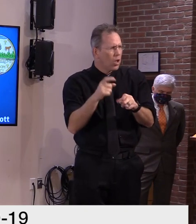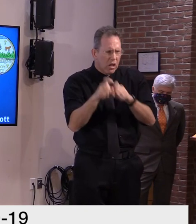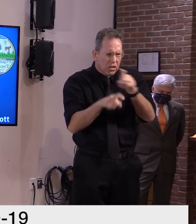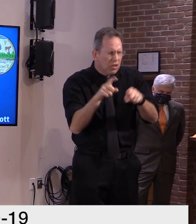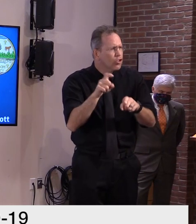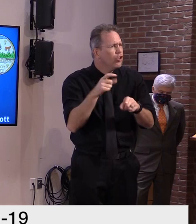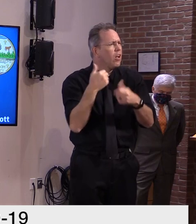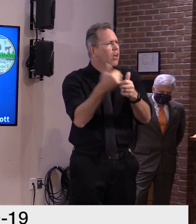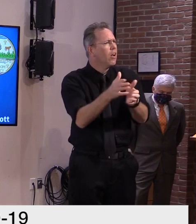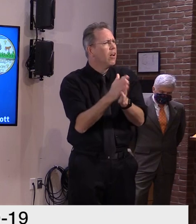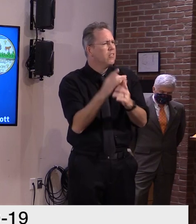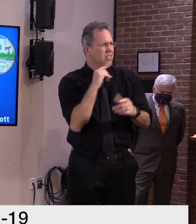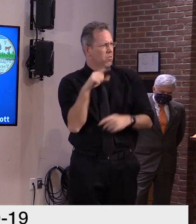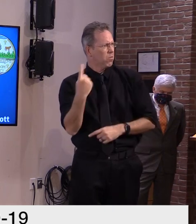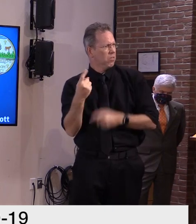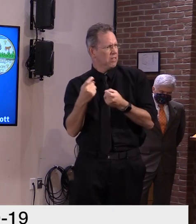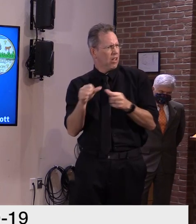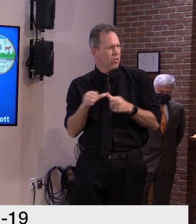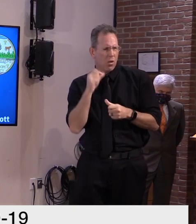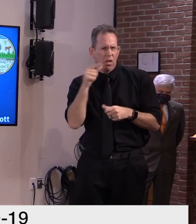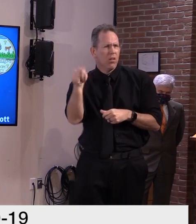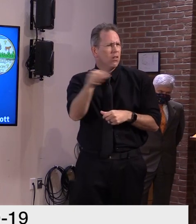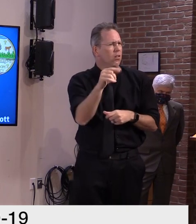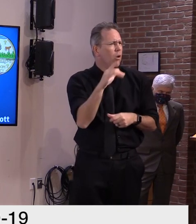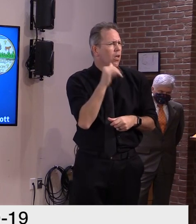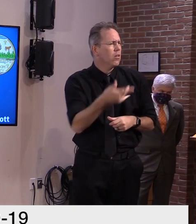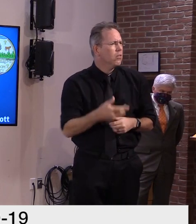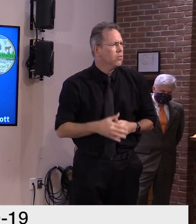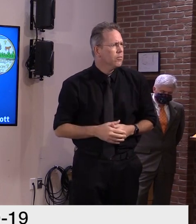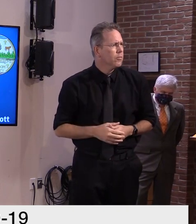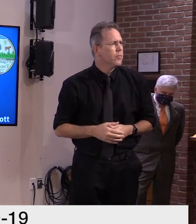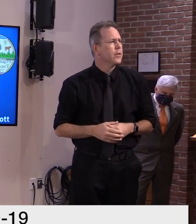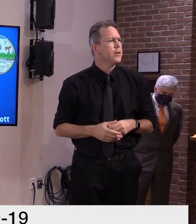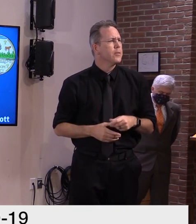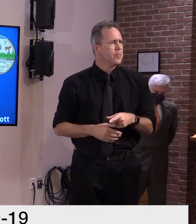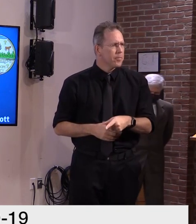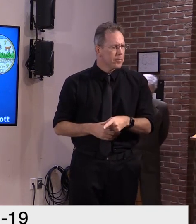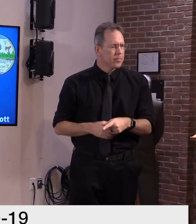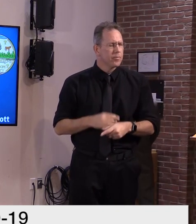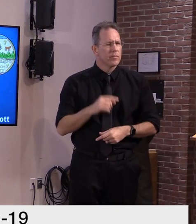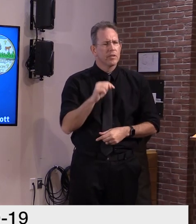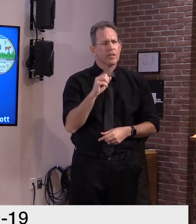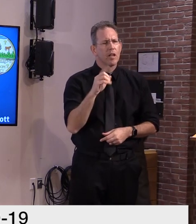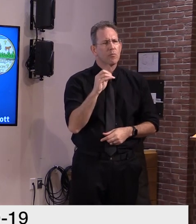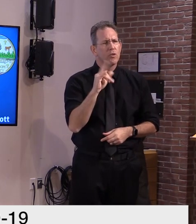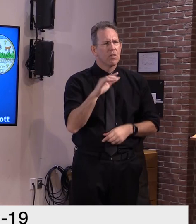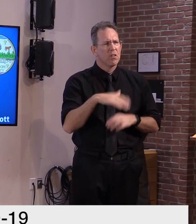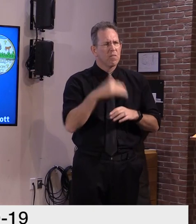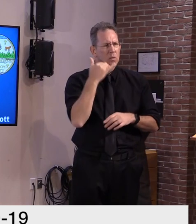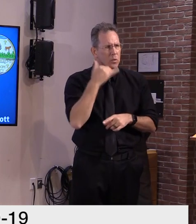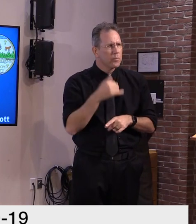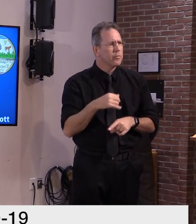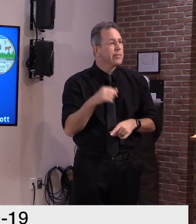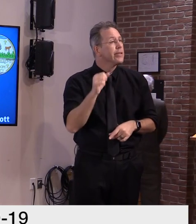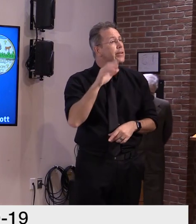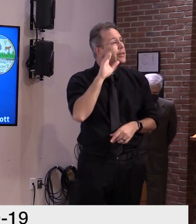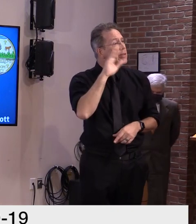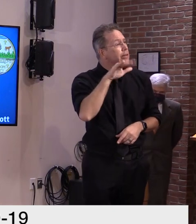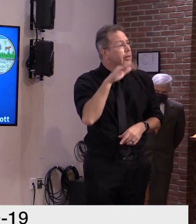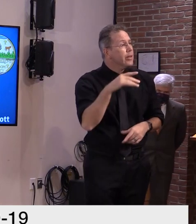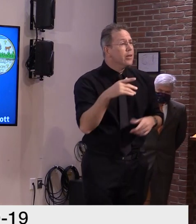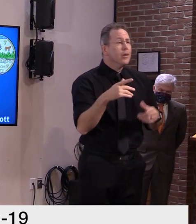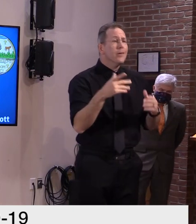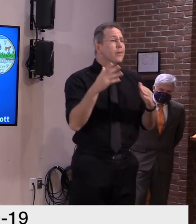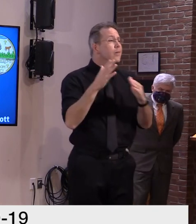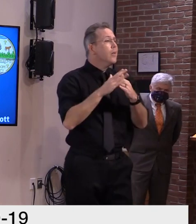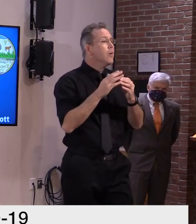Sure. Well, first, let's realize that the hospitality sector has been the most impacted sector of this crisis, as the governor said again and